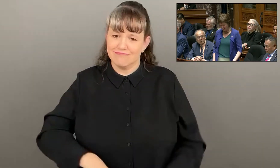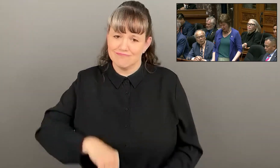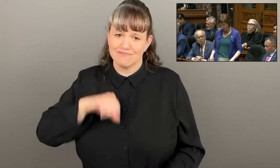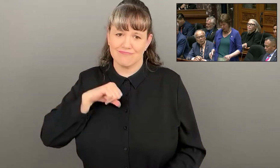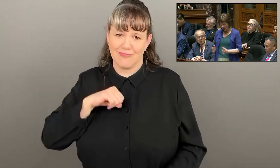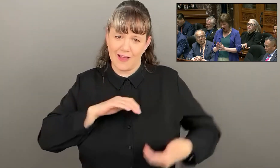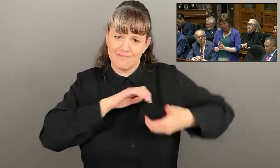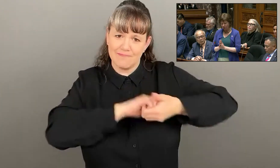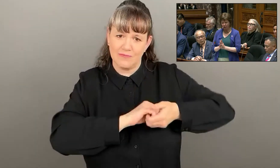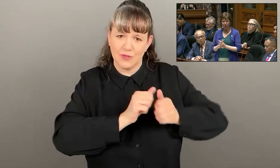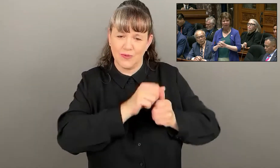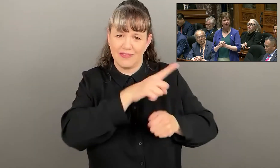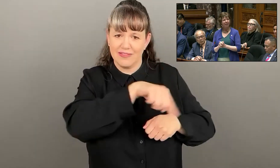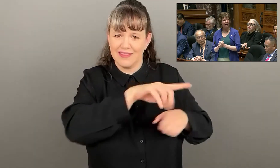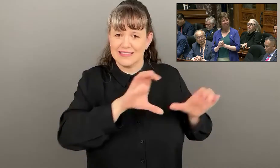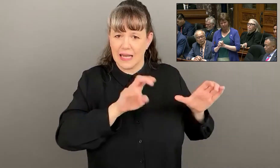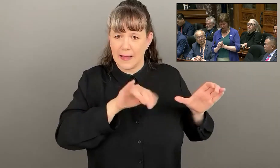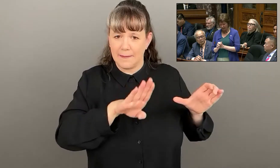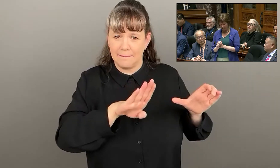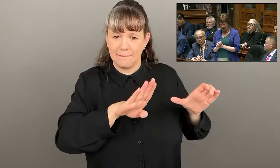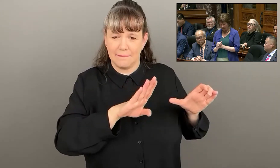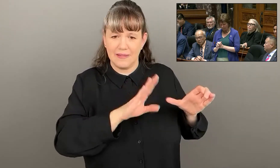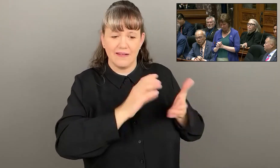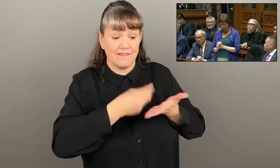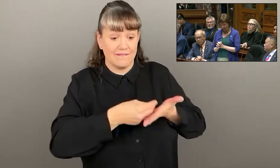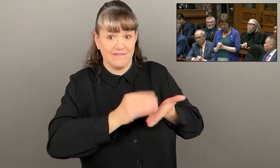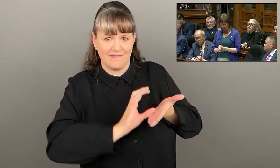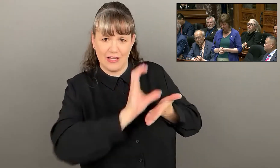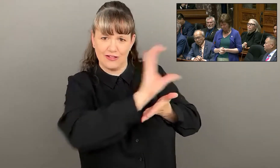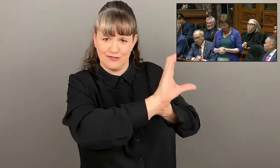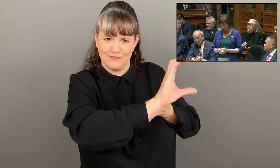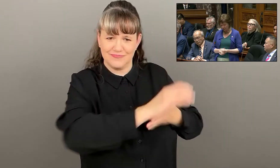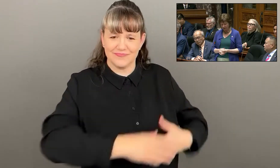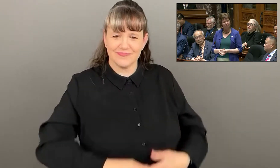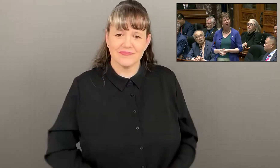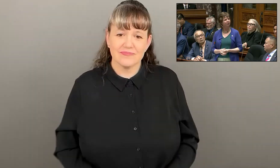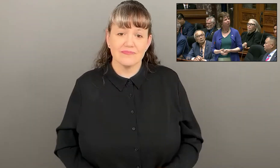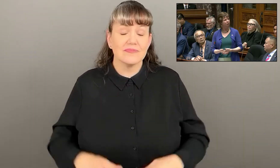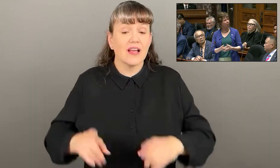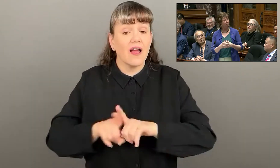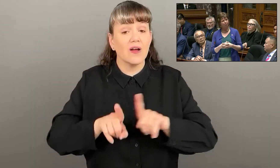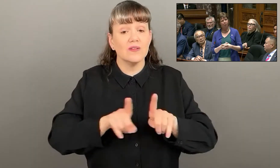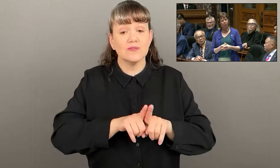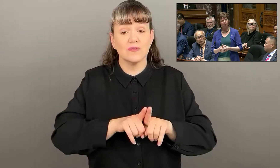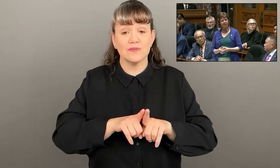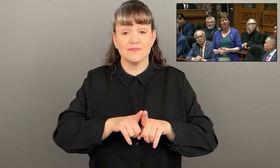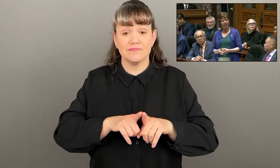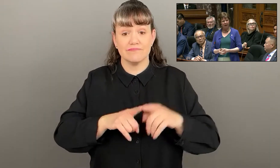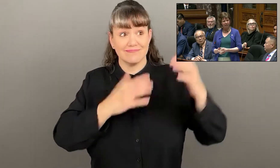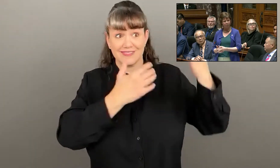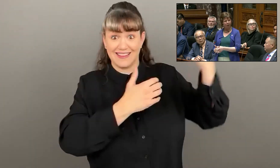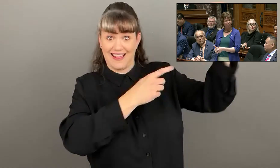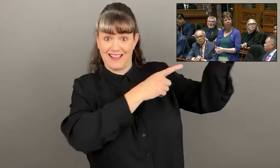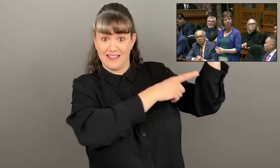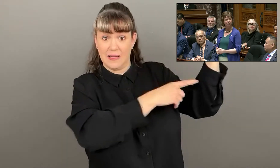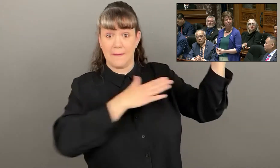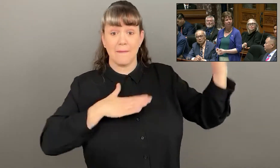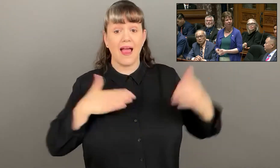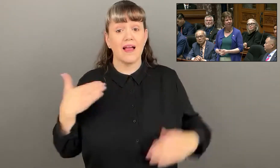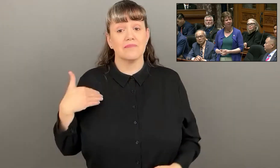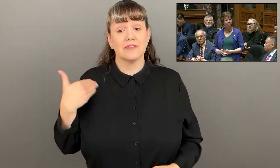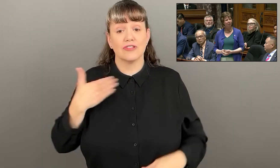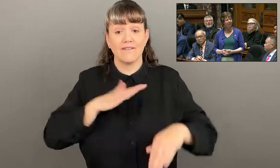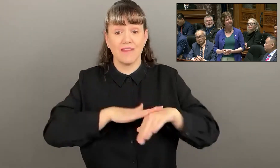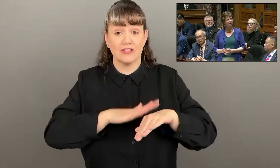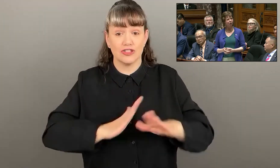funders. Also, in the gallery, my ministerial advisor who supports both me and the Parliamentary Secretary